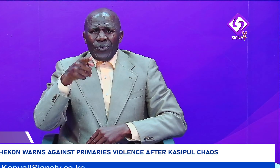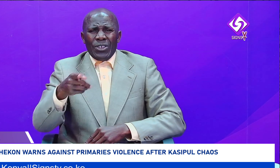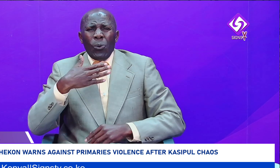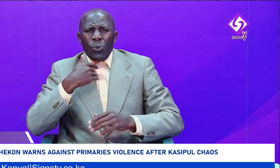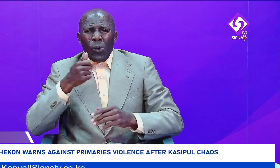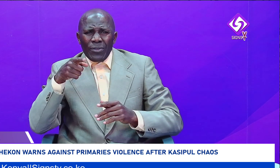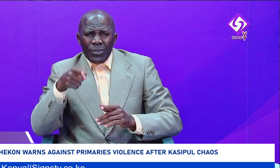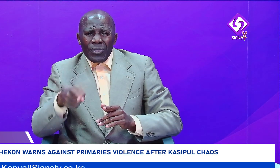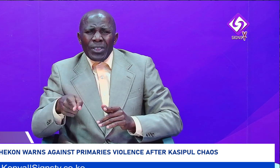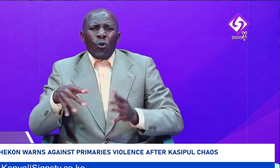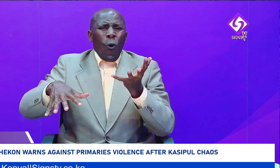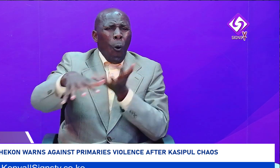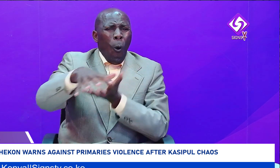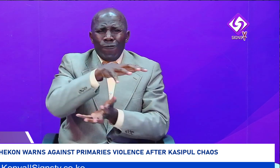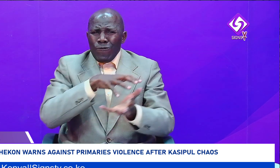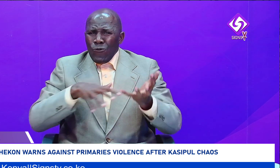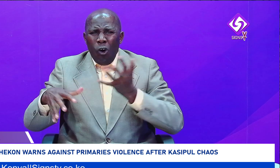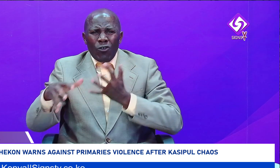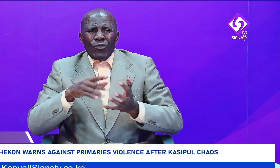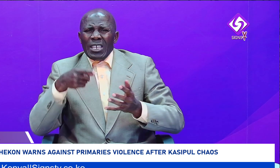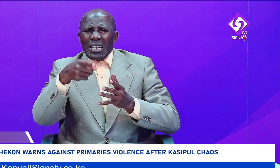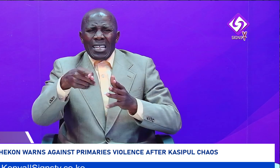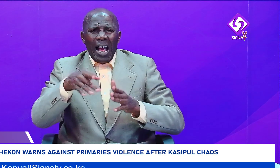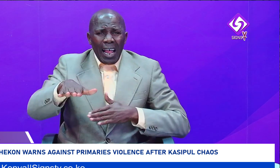Ethekon described the